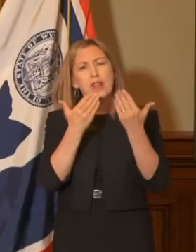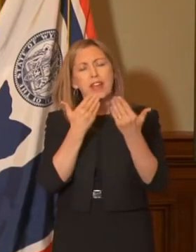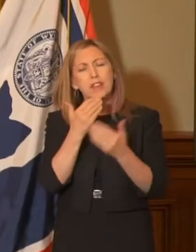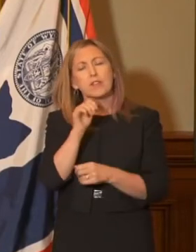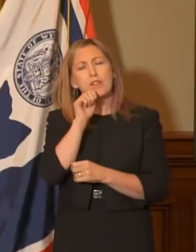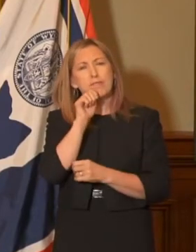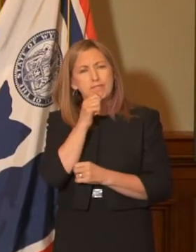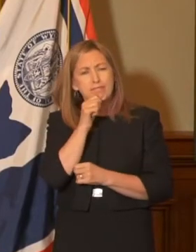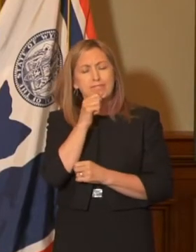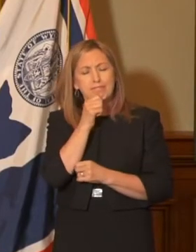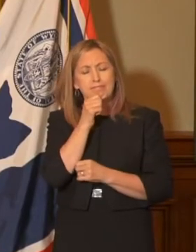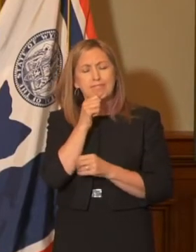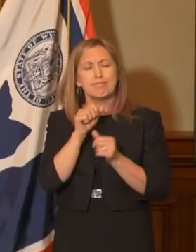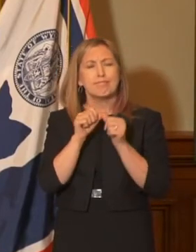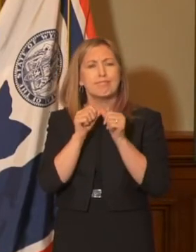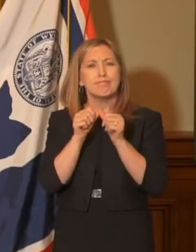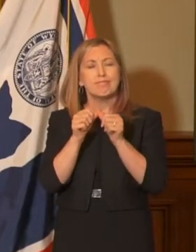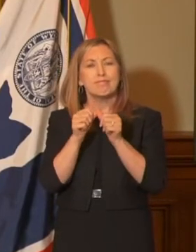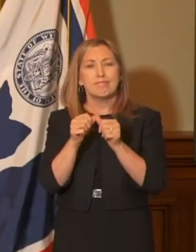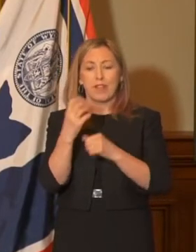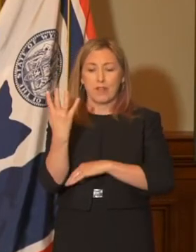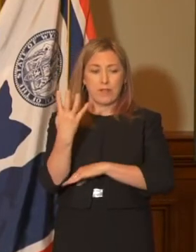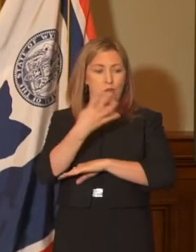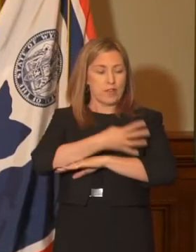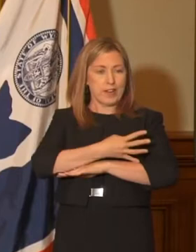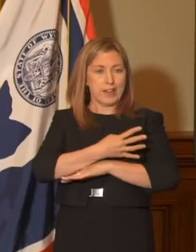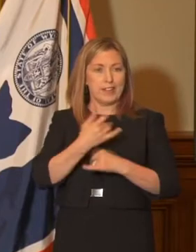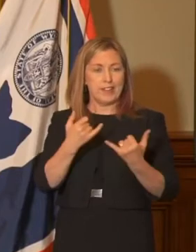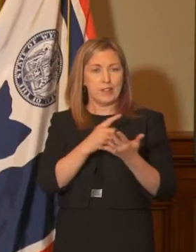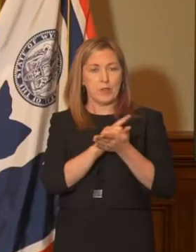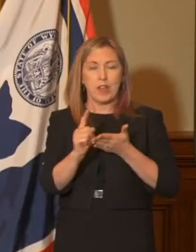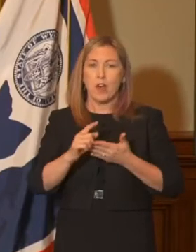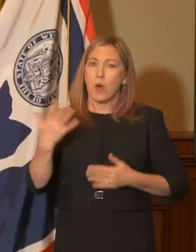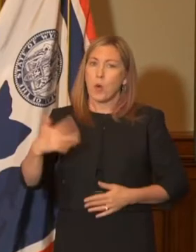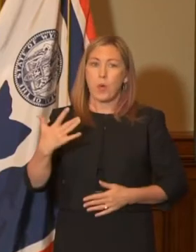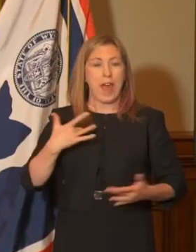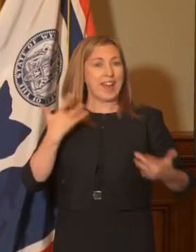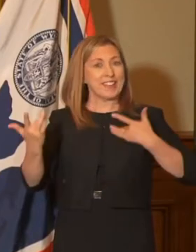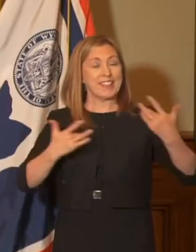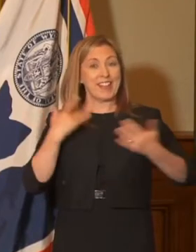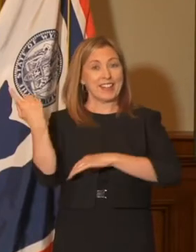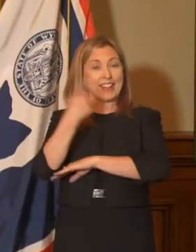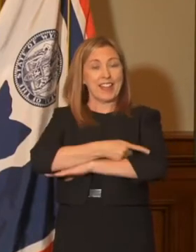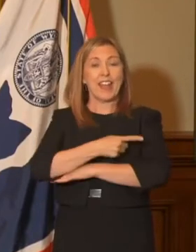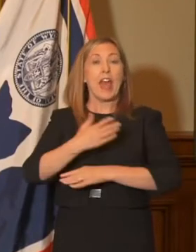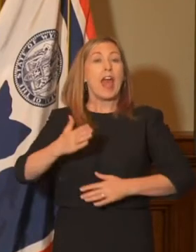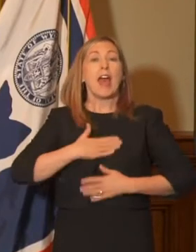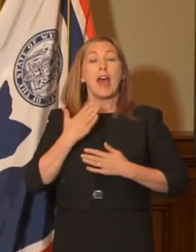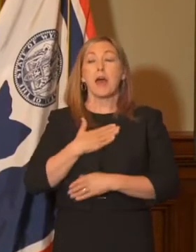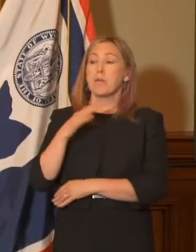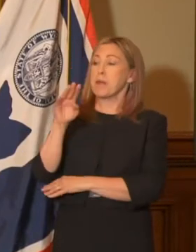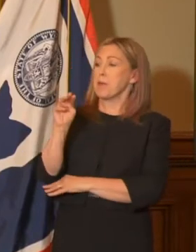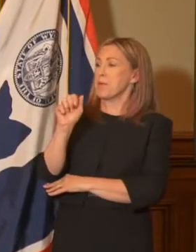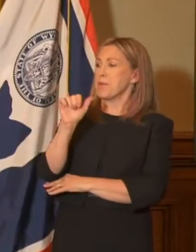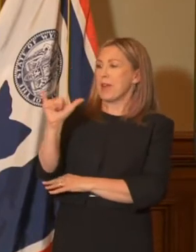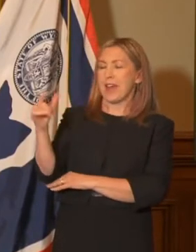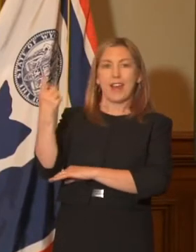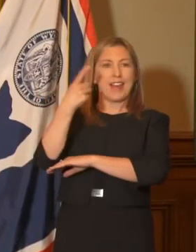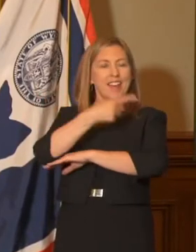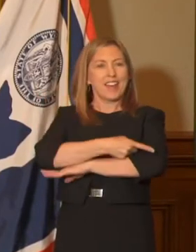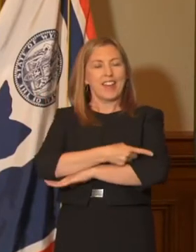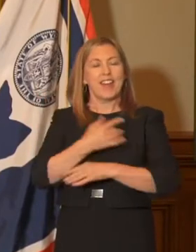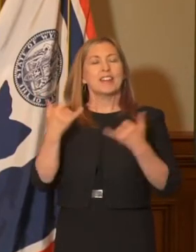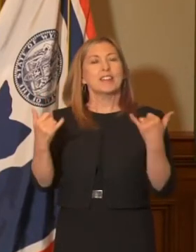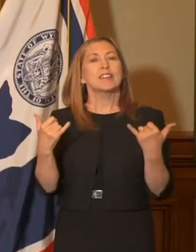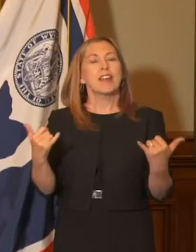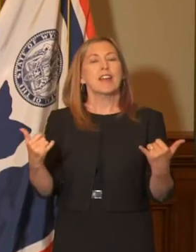us for four days this week. It's a very exciting day. Happy May Day. Today is the day